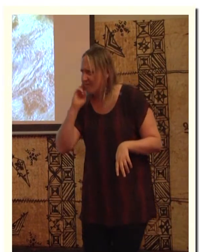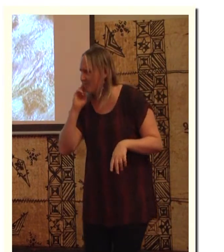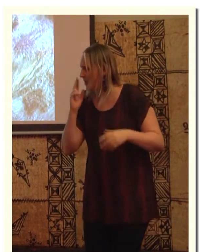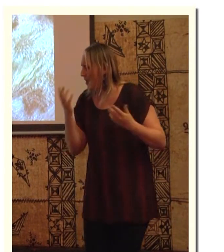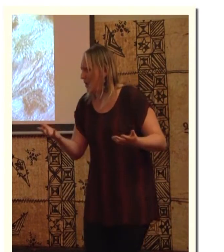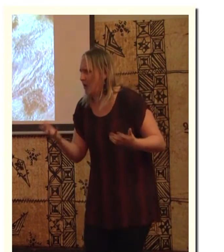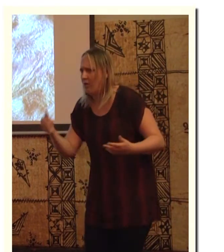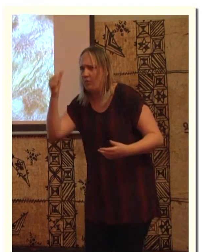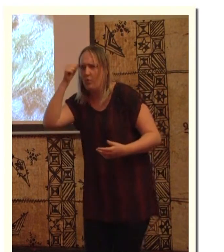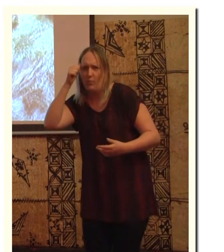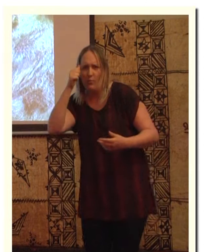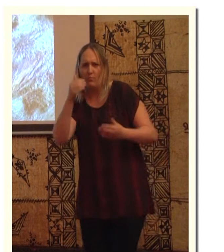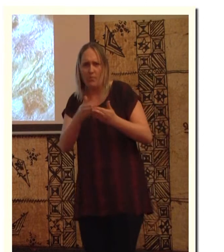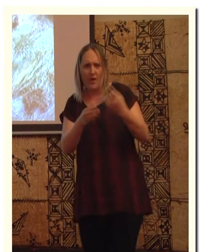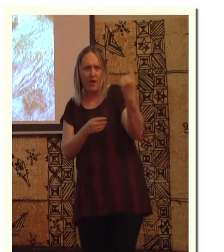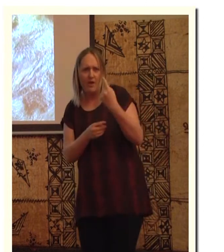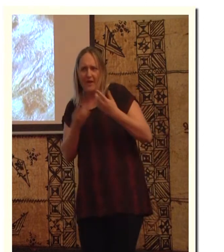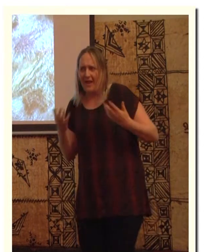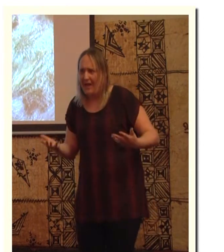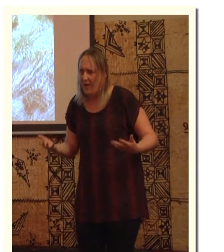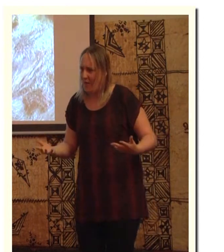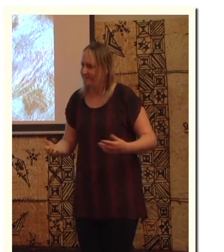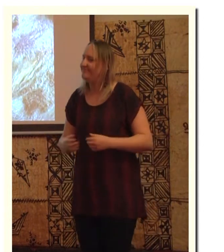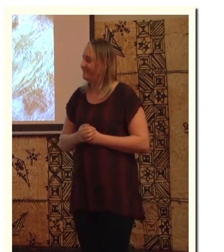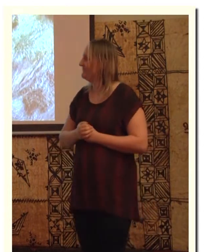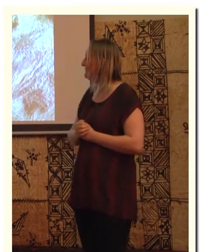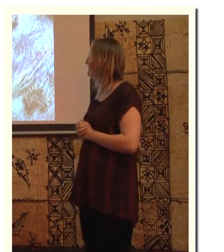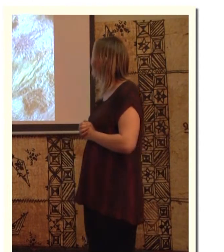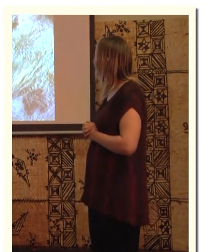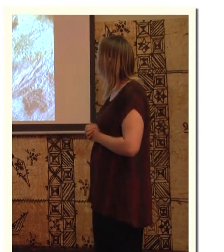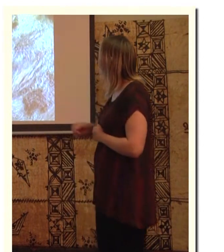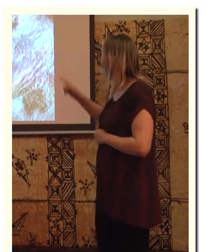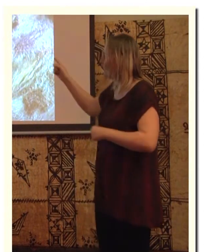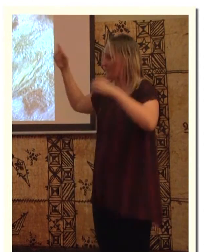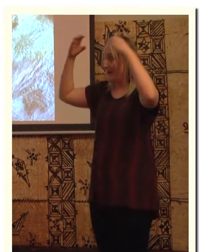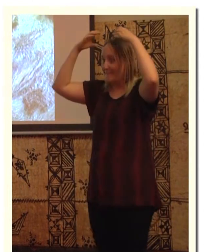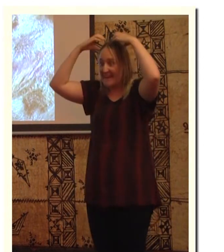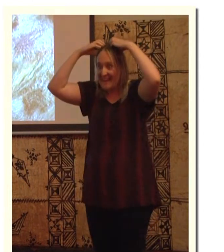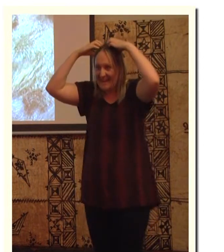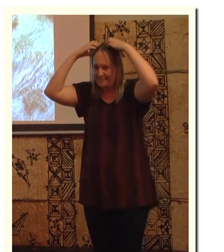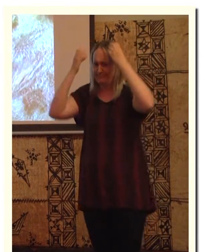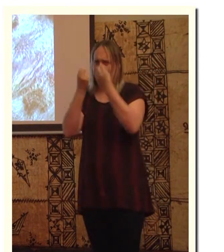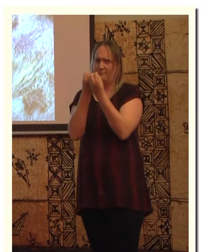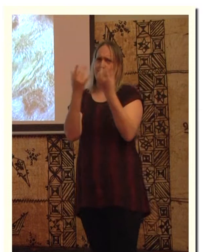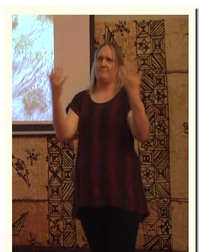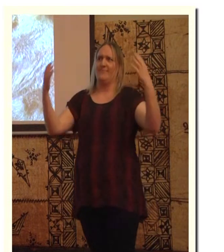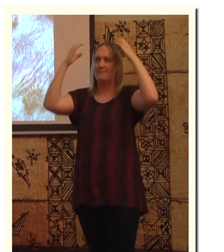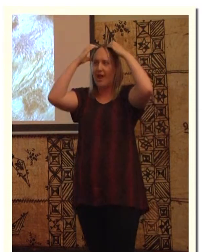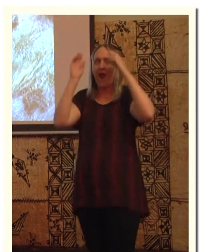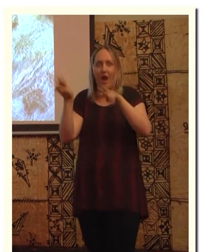in and greet people. People always wondered, how on earth did a deaf dog know that there were passenger ships coming